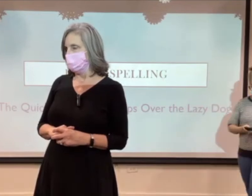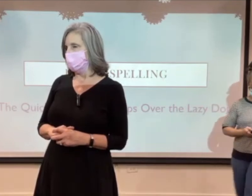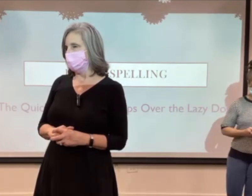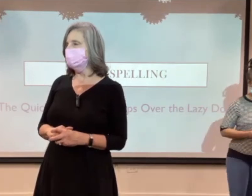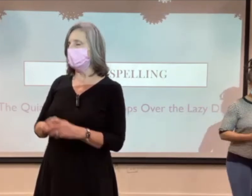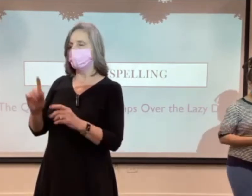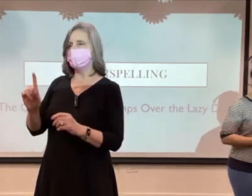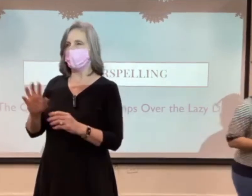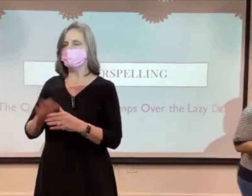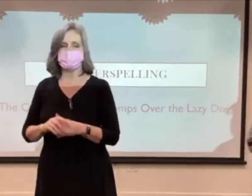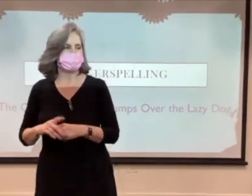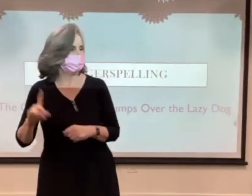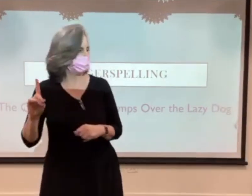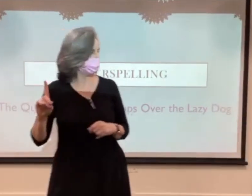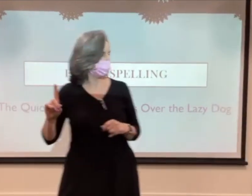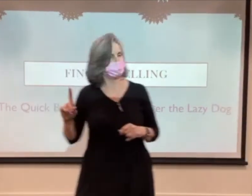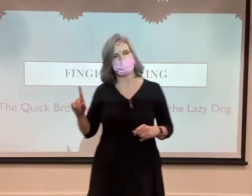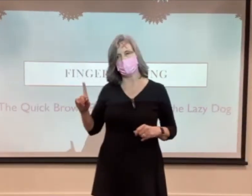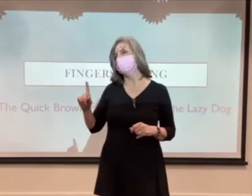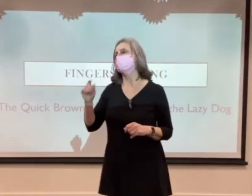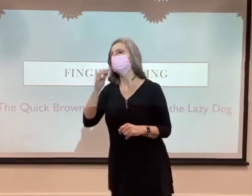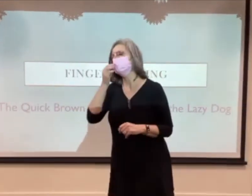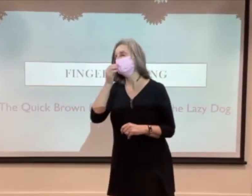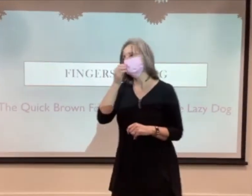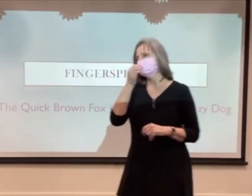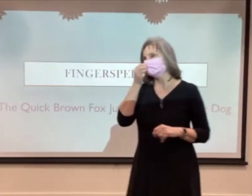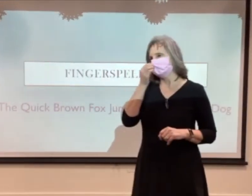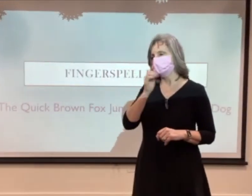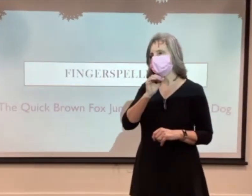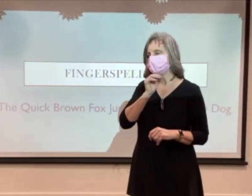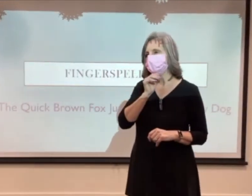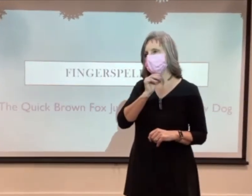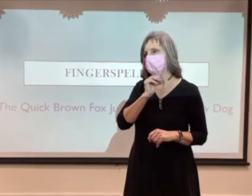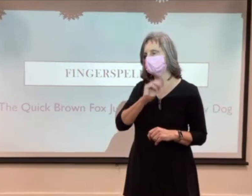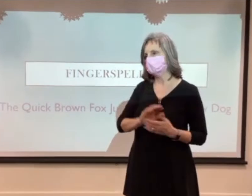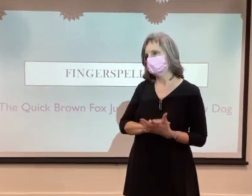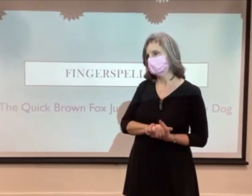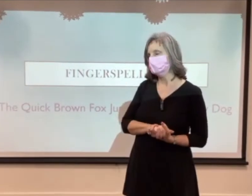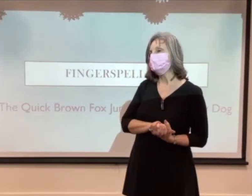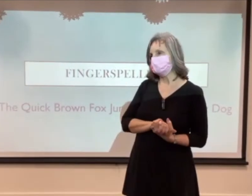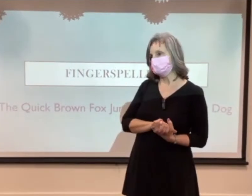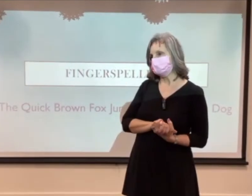Like, say that, ask me the question one more time so I can. Words that, or I guess signs in this case, that